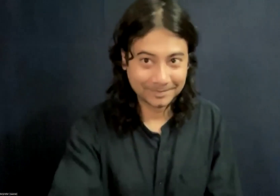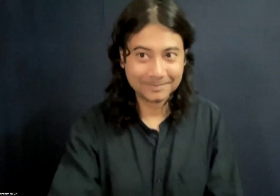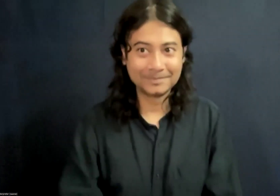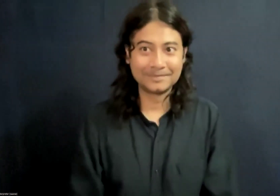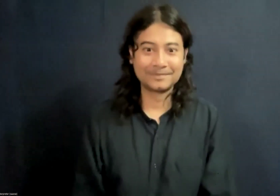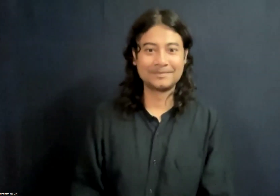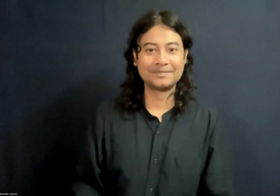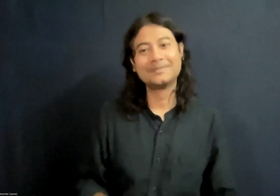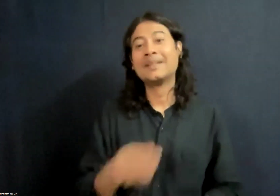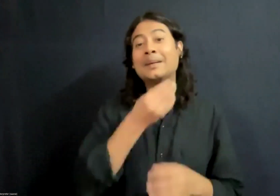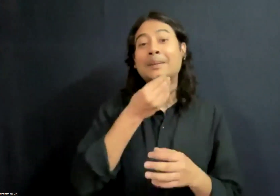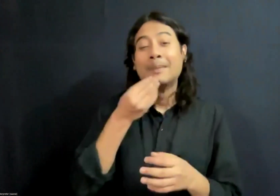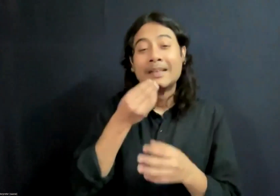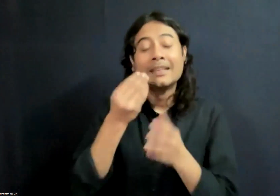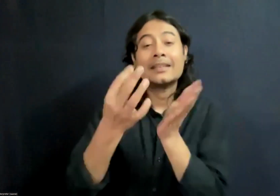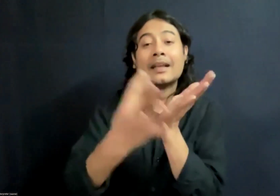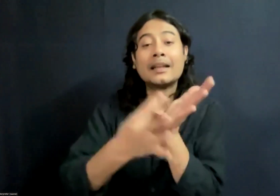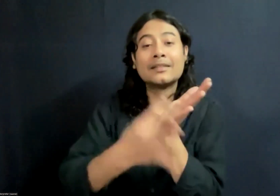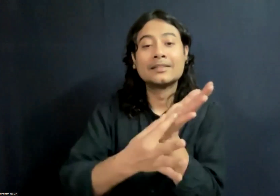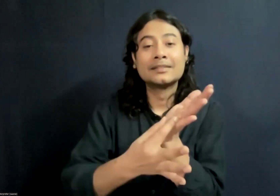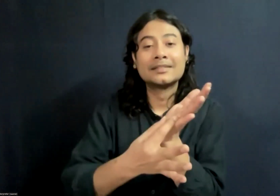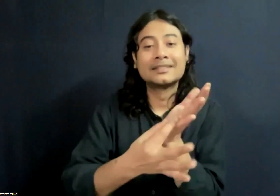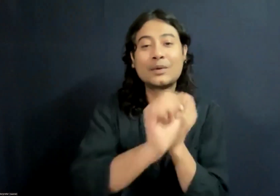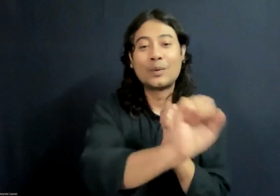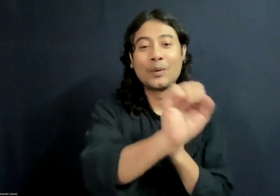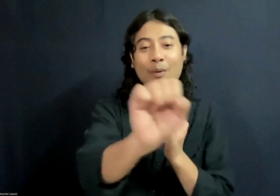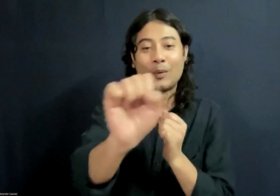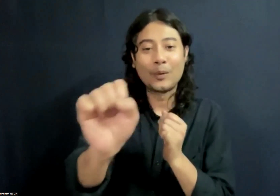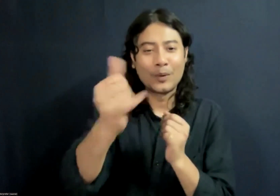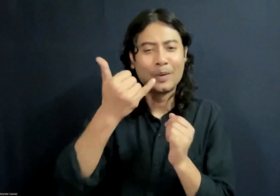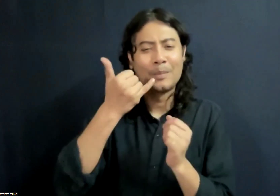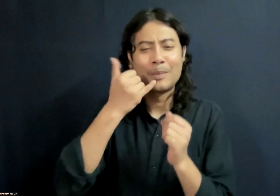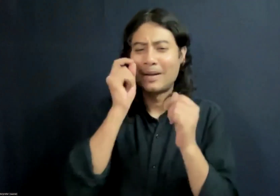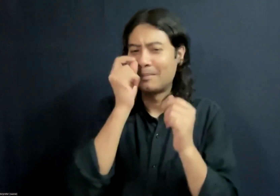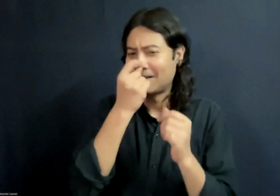Yeah, please send me your addresses. You know my number.